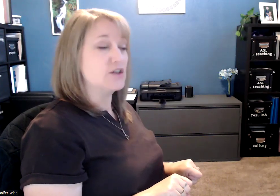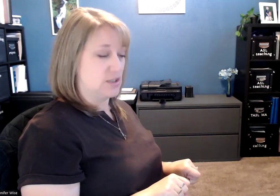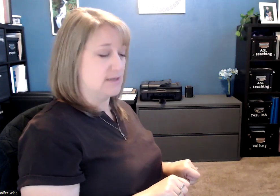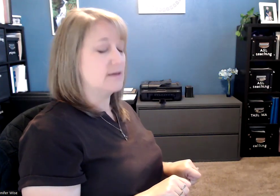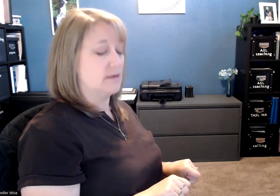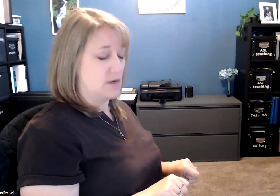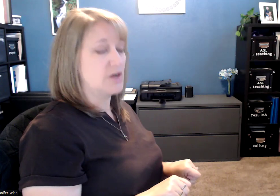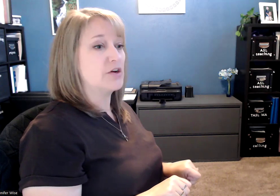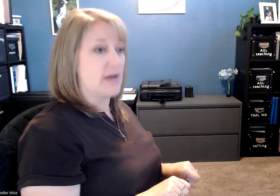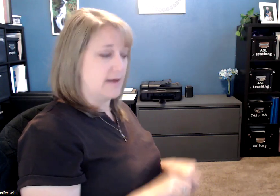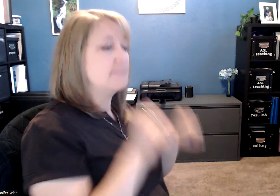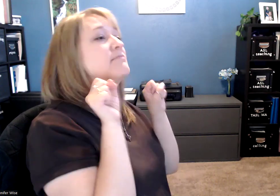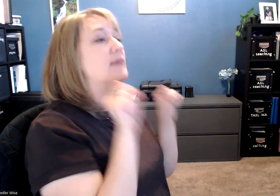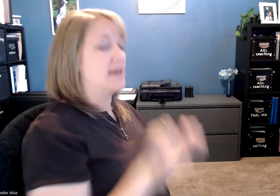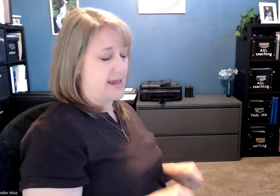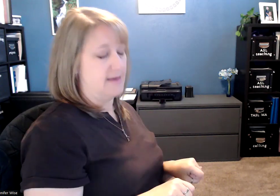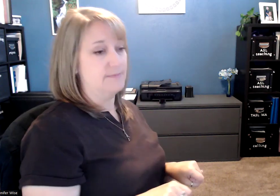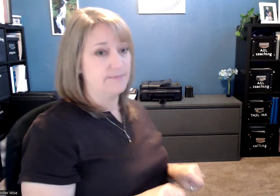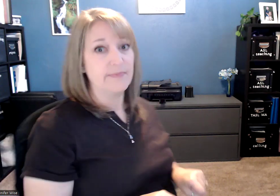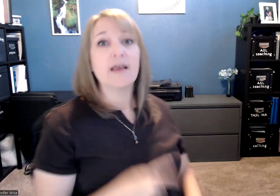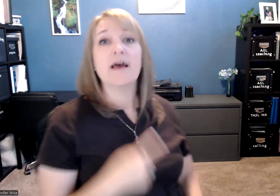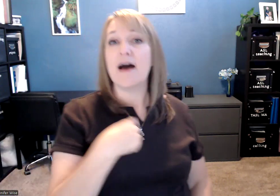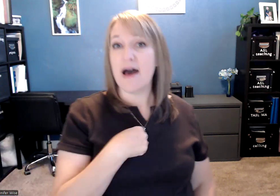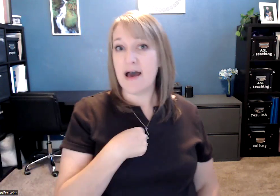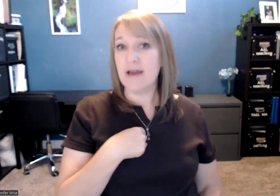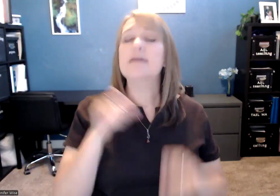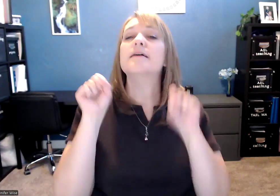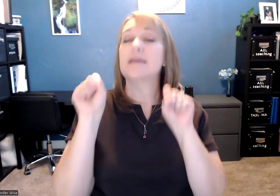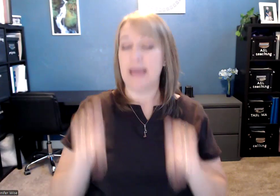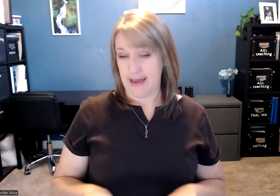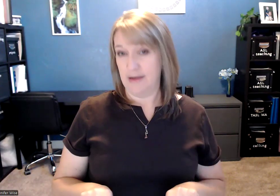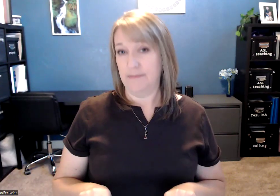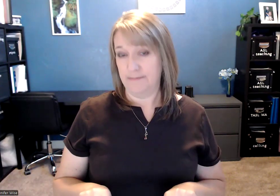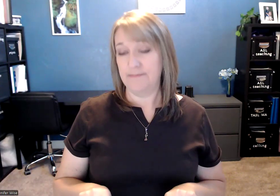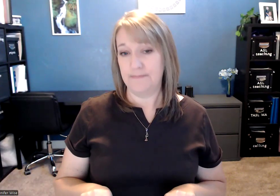you should nod your head. Can. I can.